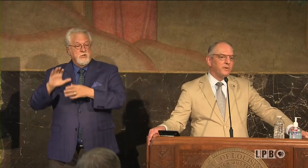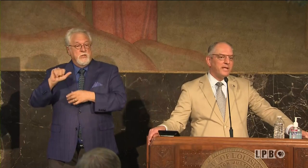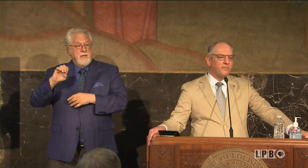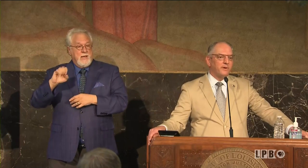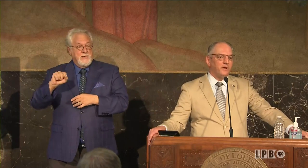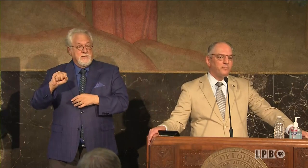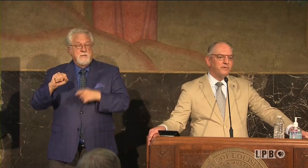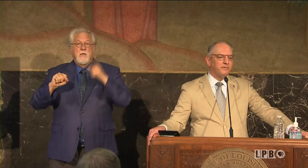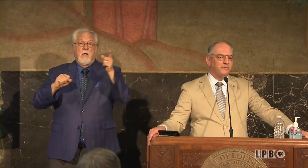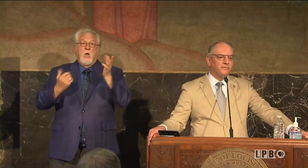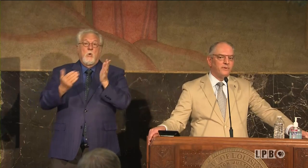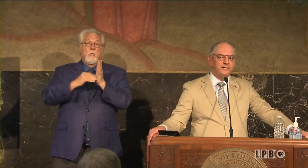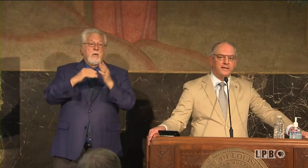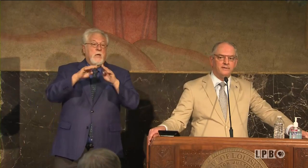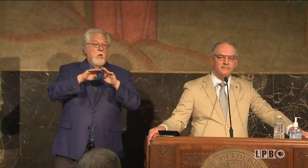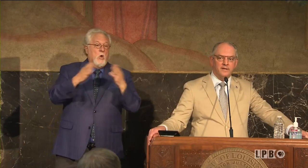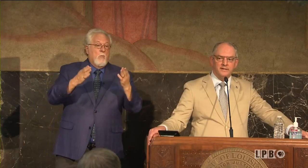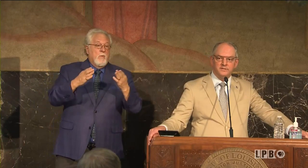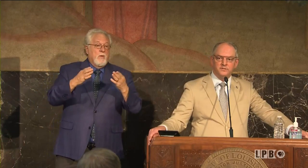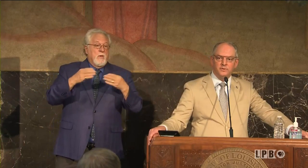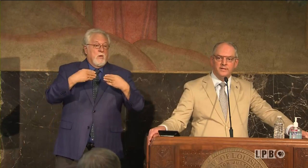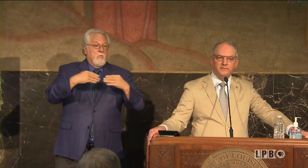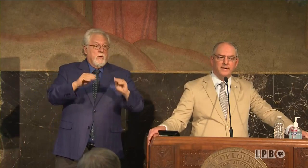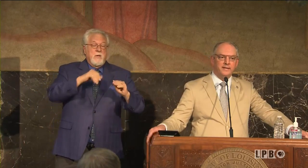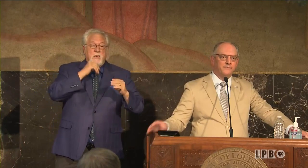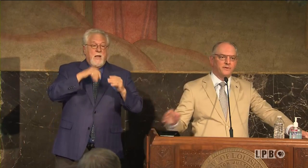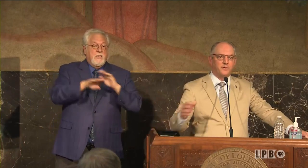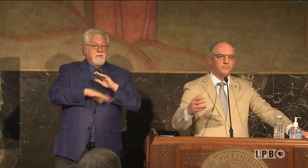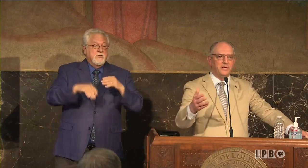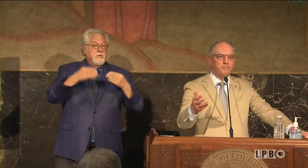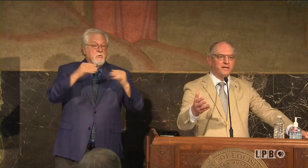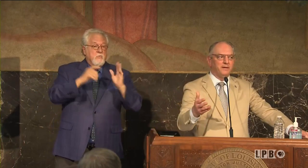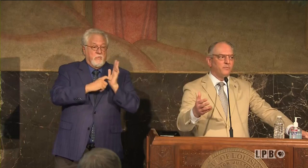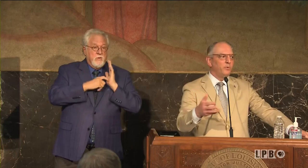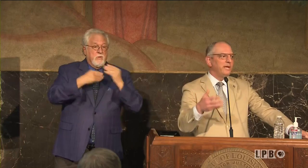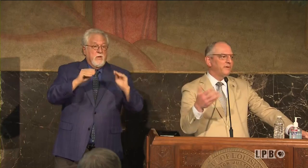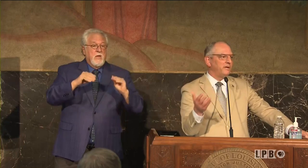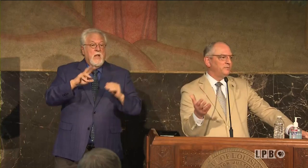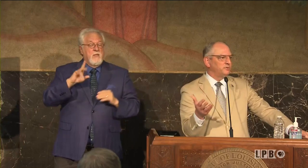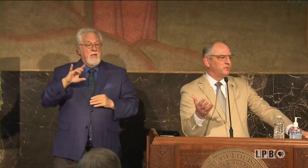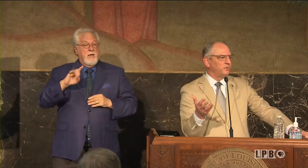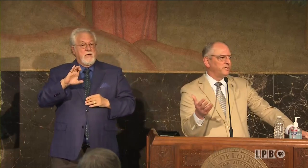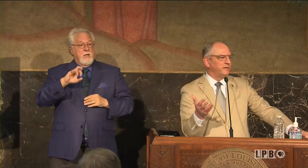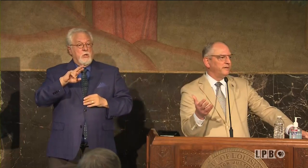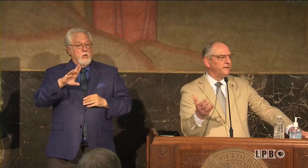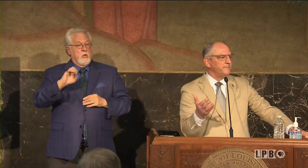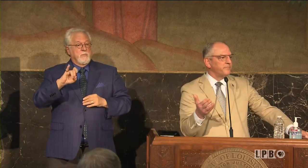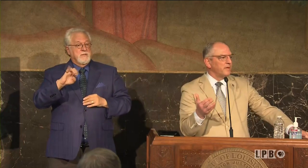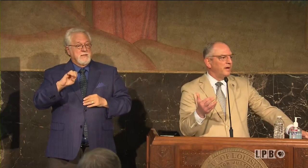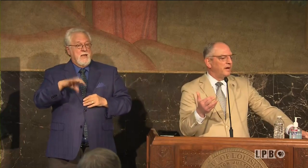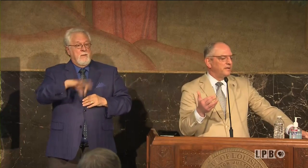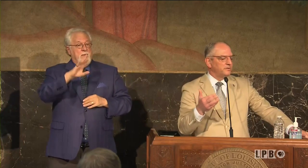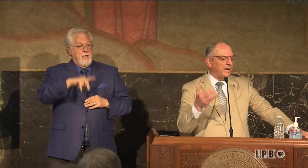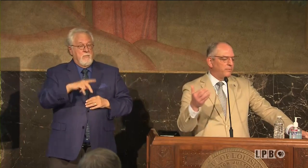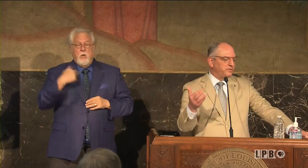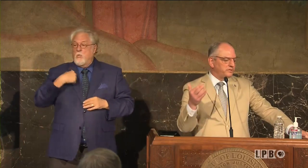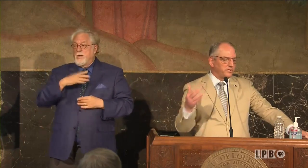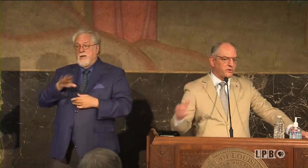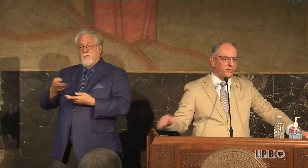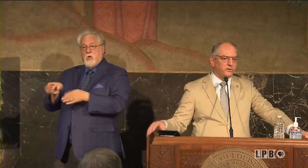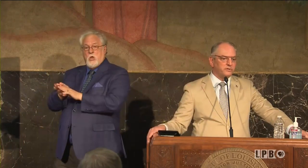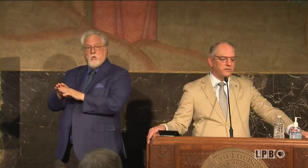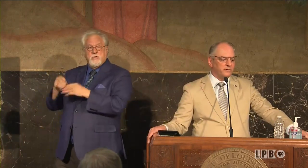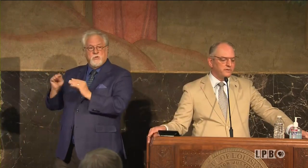that when they reopened retail, non-essential retail, they did it for curbside pickup. Well, we never closed the stores here. So I would